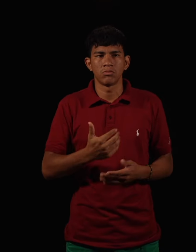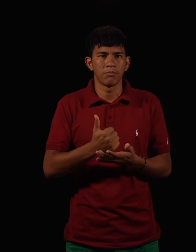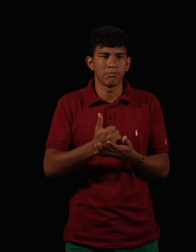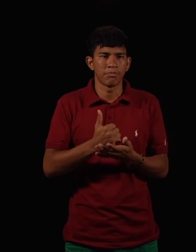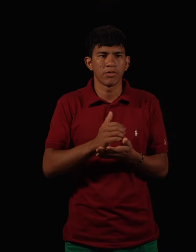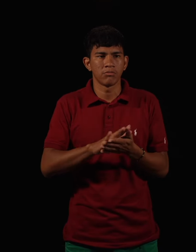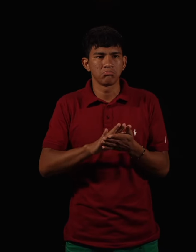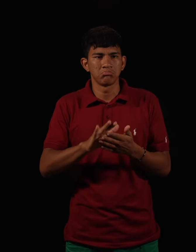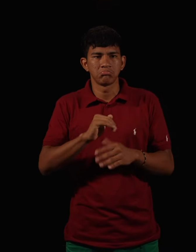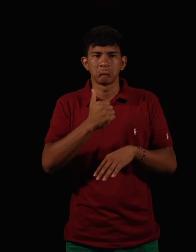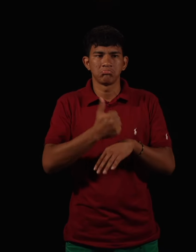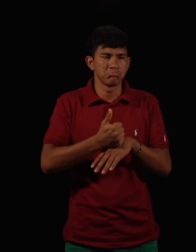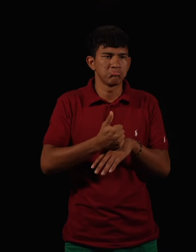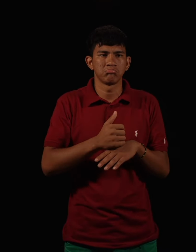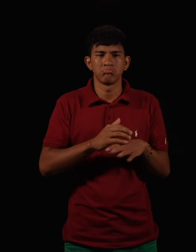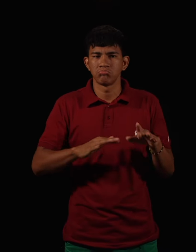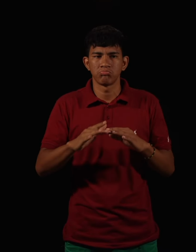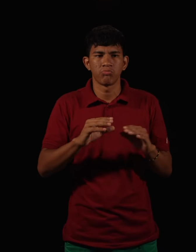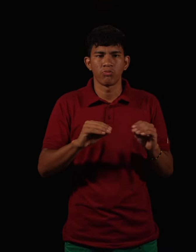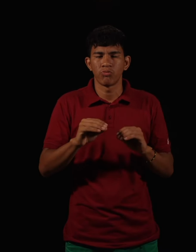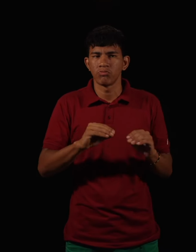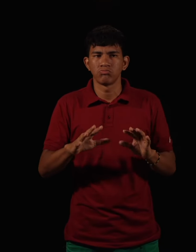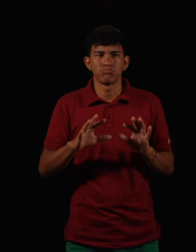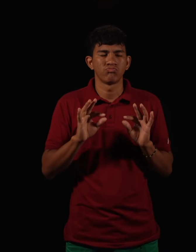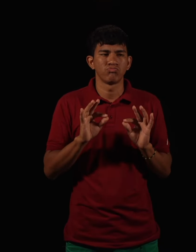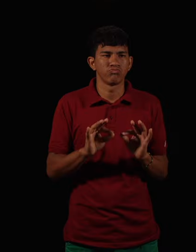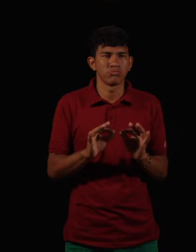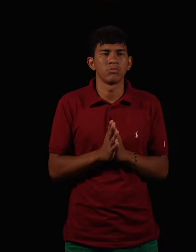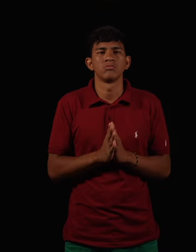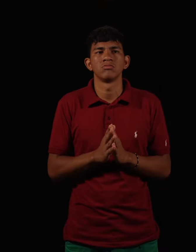They needed to volunteer at the church to help set up and clean, and I volunteered.